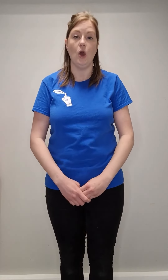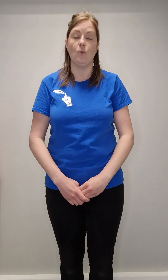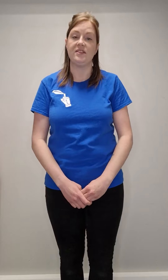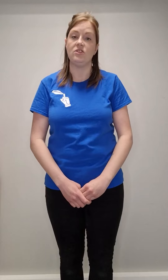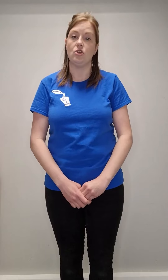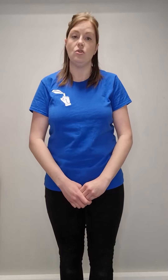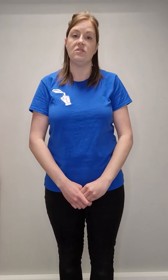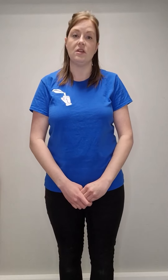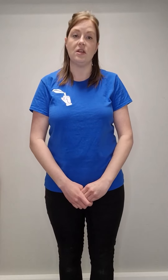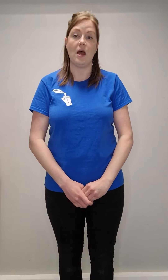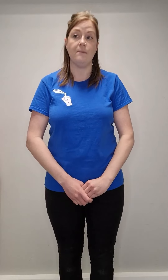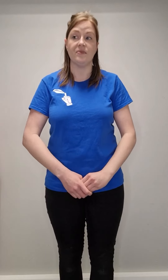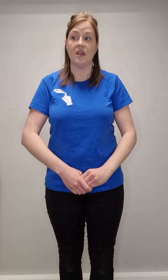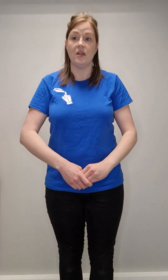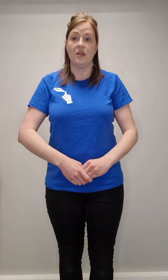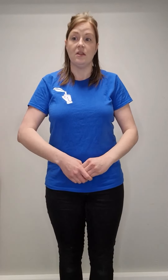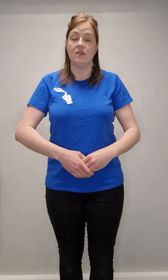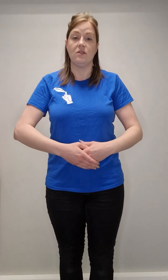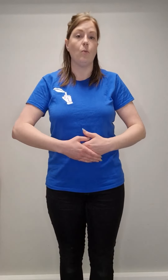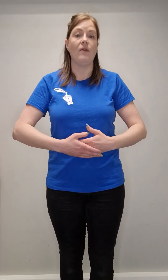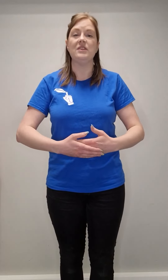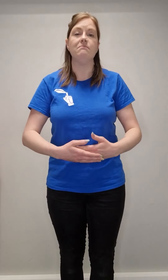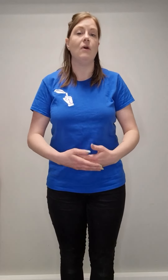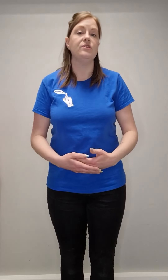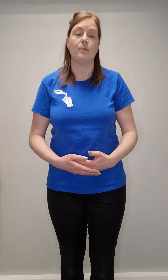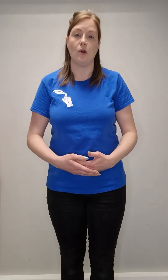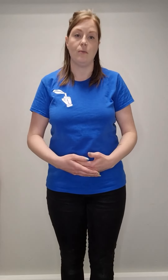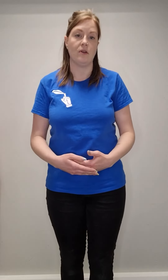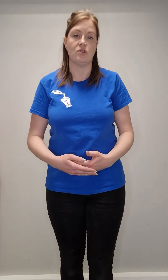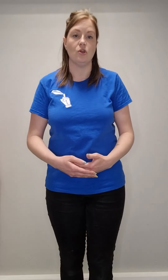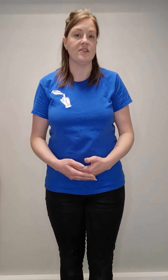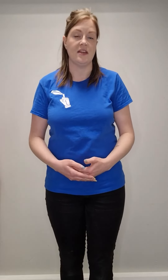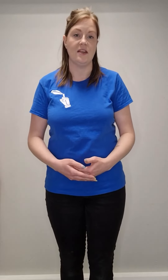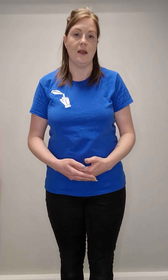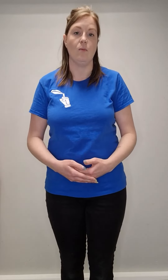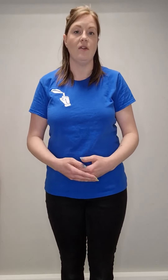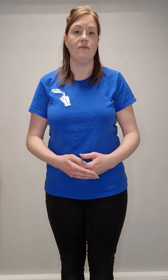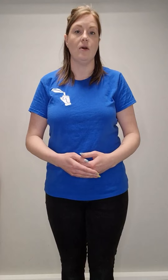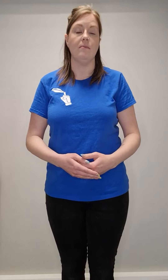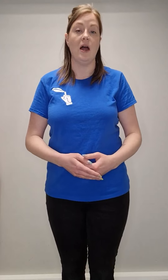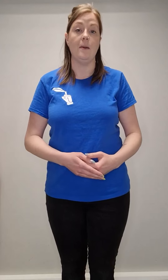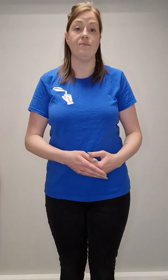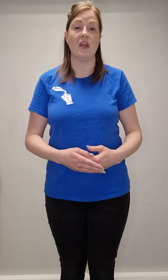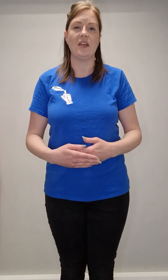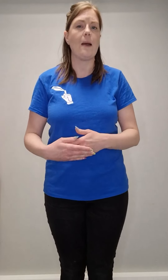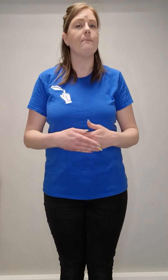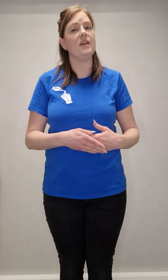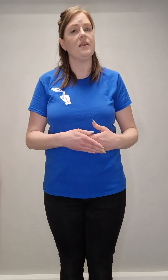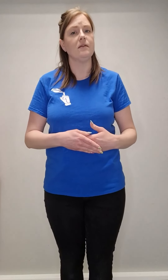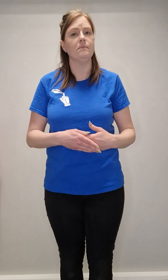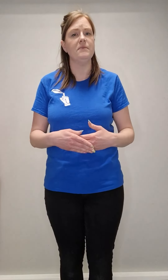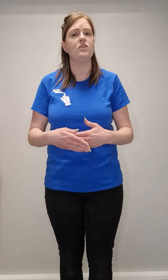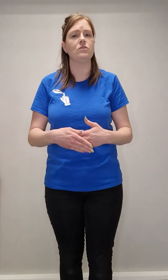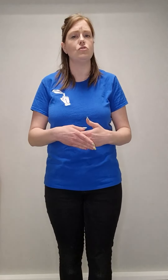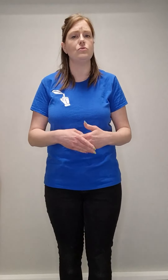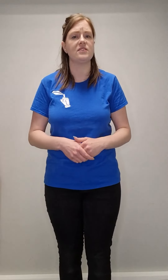We say to use the one that is most appropriate to your setting. One of them can be misconstrued as